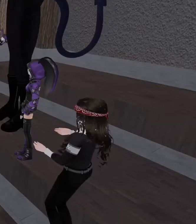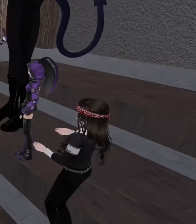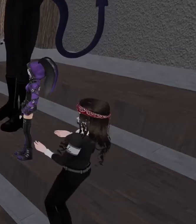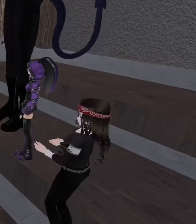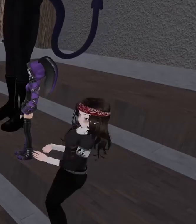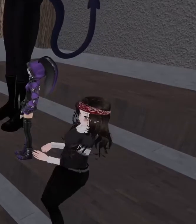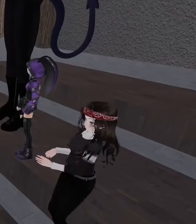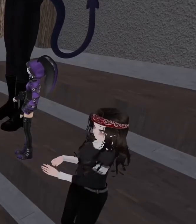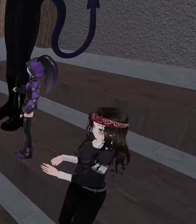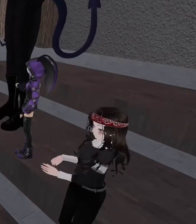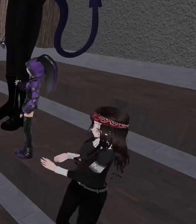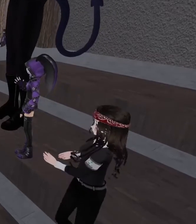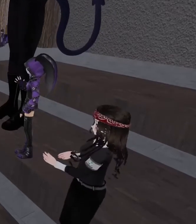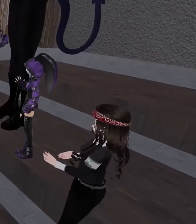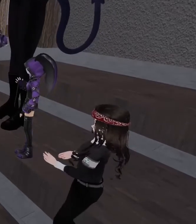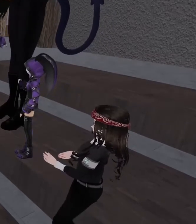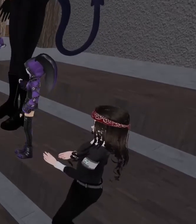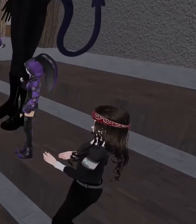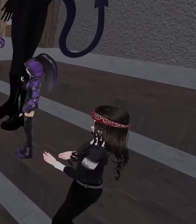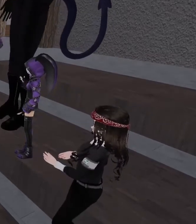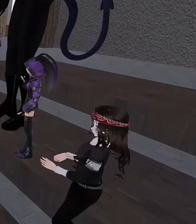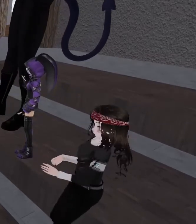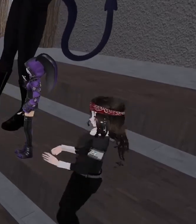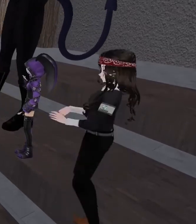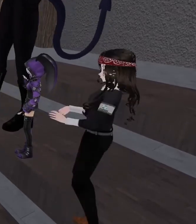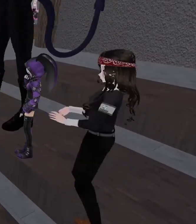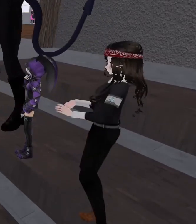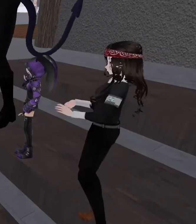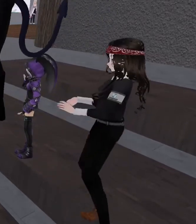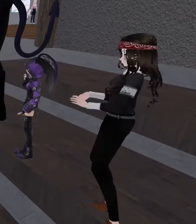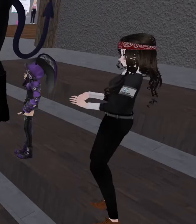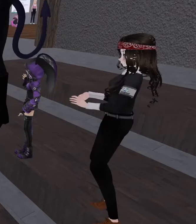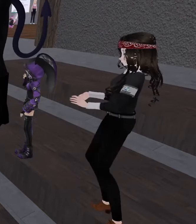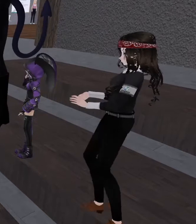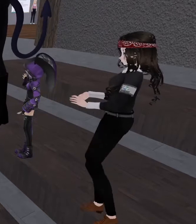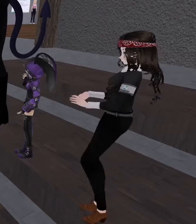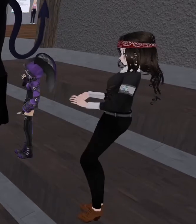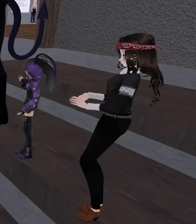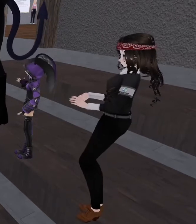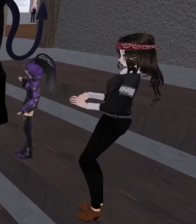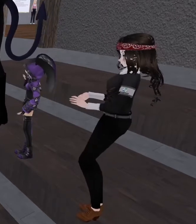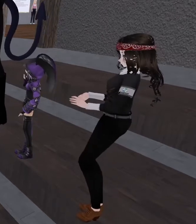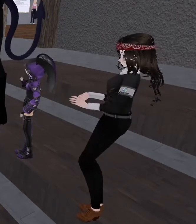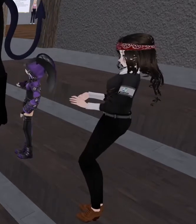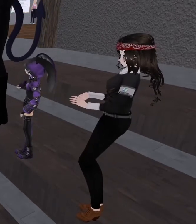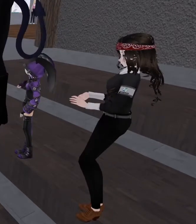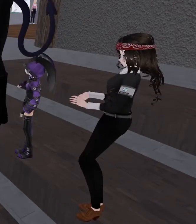All right. I'm gonna be honest, You guys- I feel like we my need quite a bit internet of died, and I got like a direction moving because shot this of everyone is frozen. not only classifier story, but also